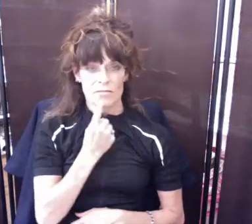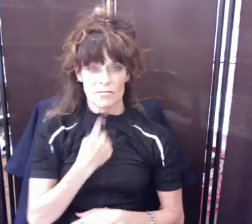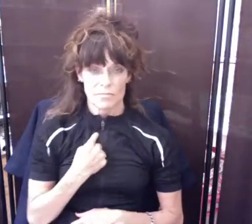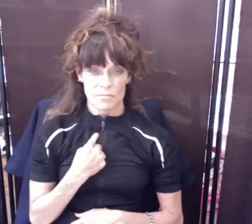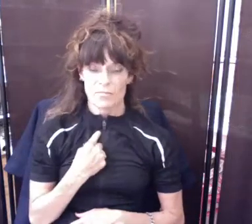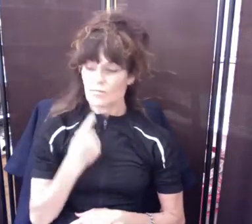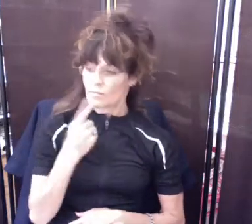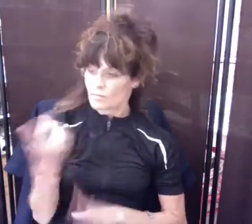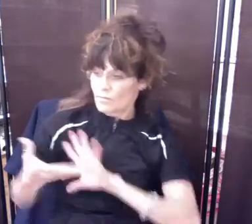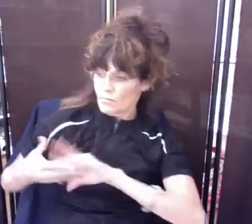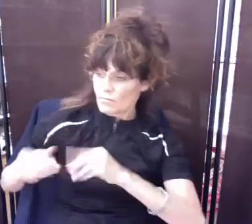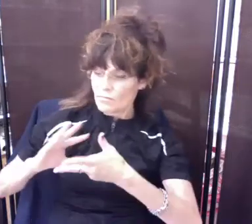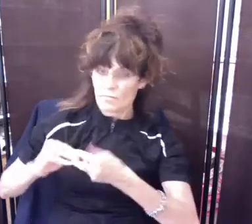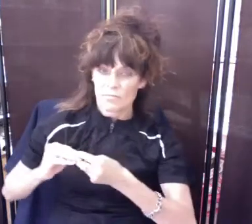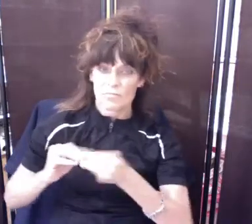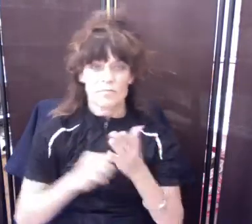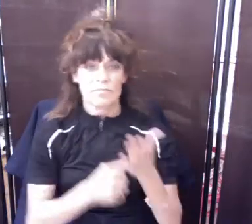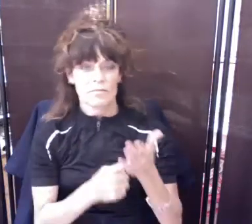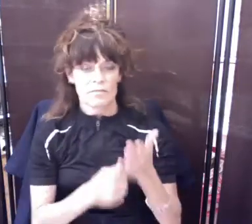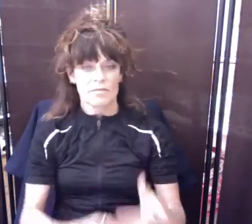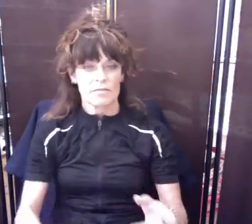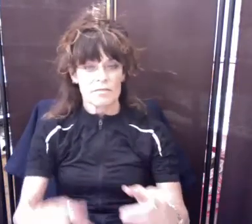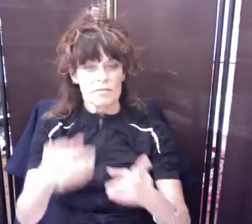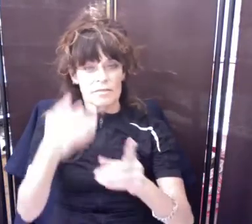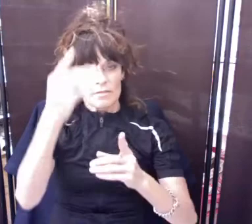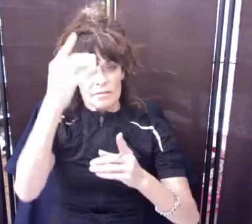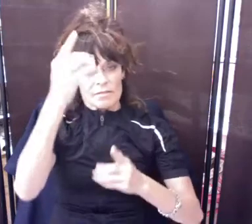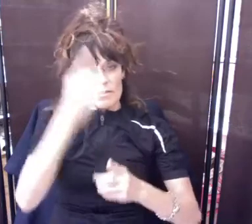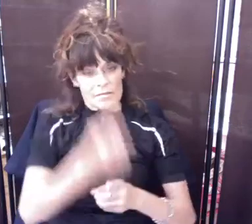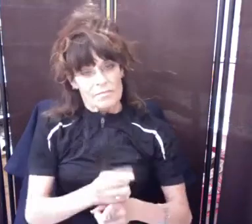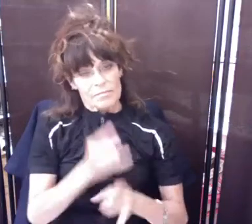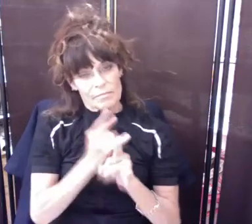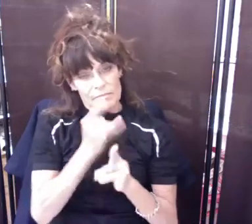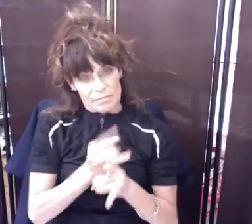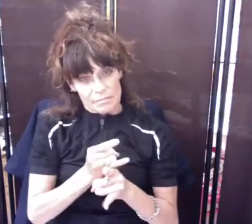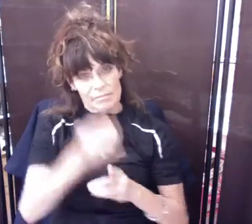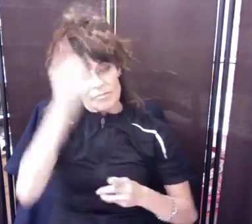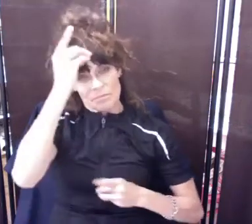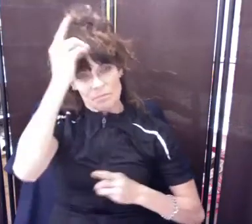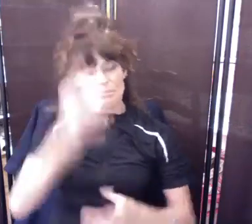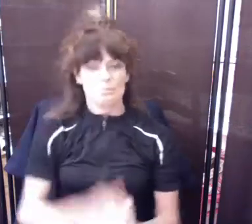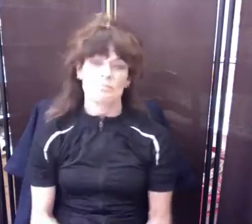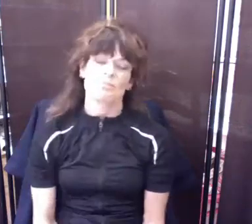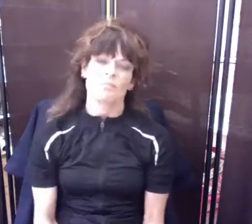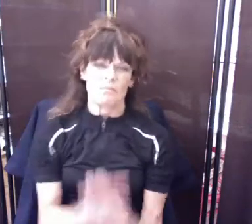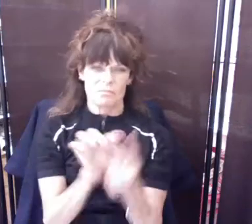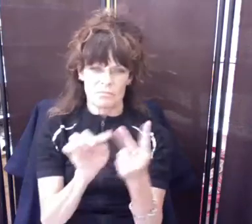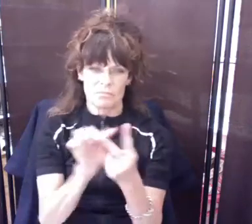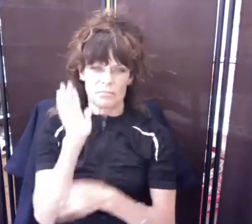two things that I'm going to do now. You know, looking back on my life, I believe that